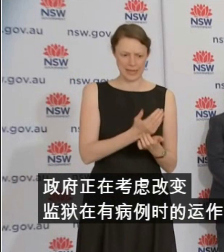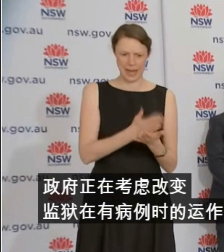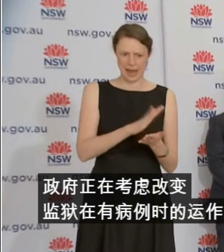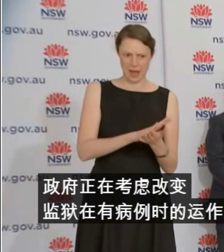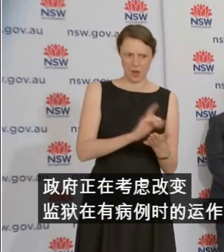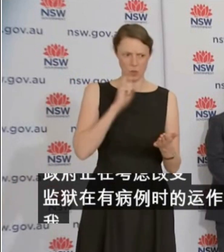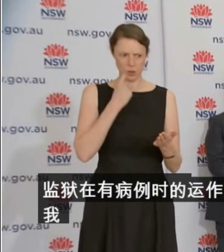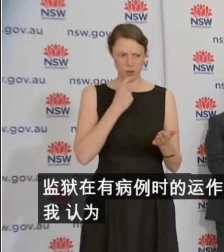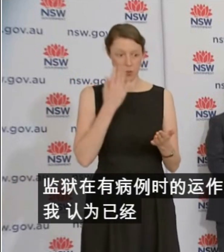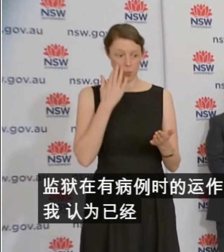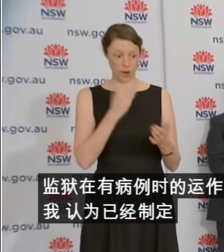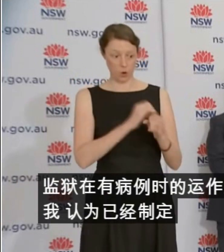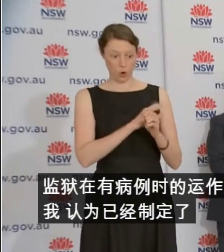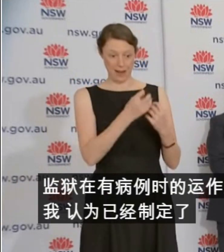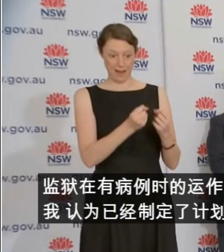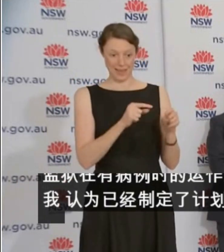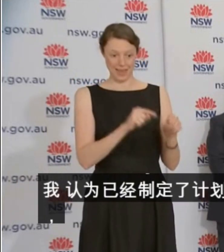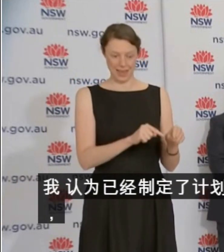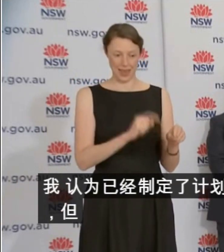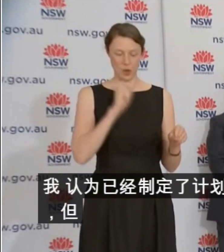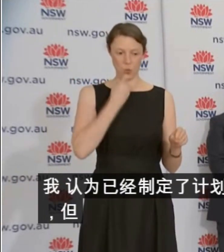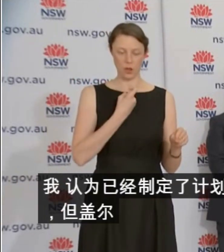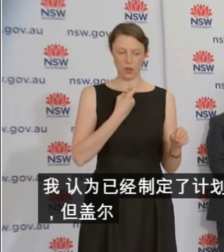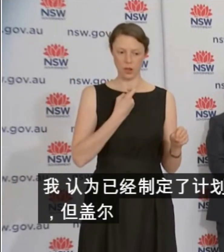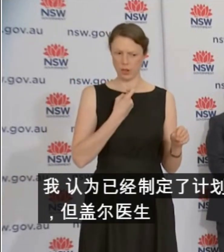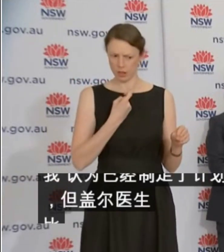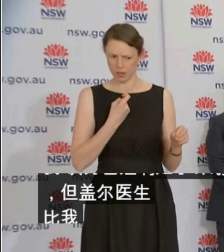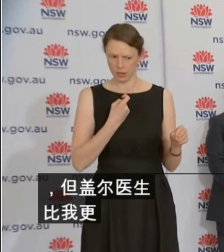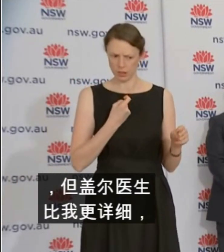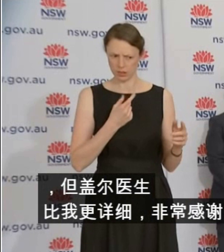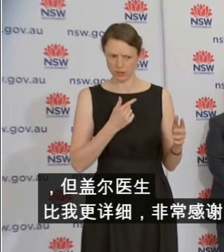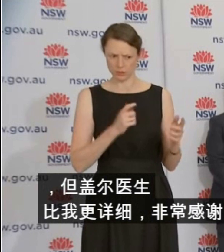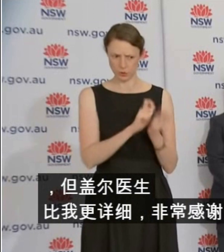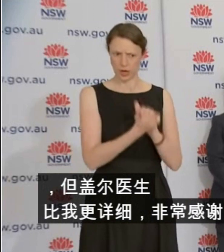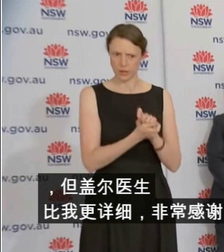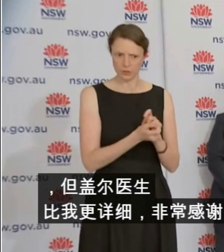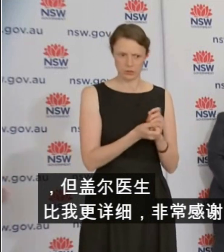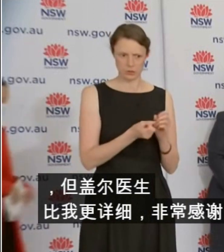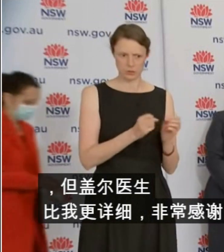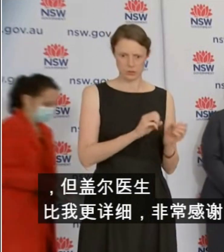when there are cases? Well, I think there's already plans in place, but Dr. Gale's more across the detail than I am. Thank you.